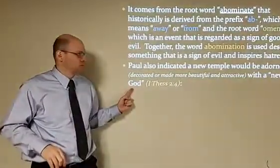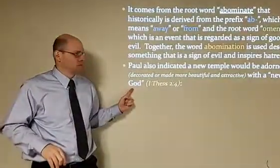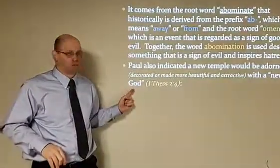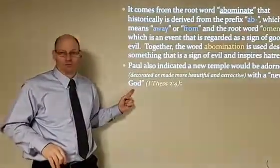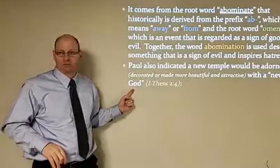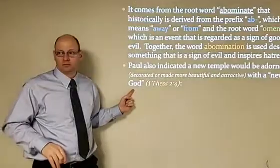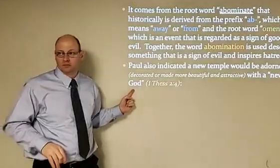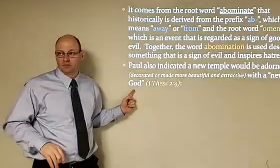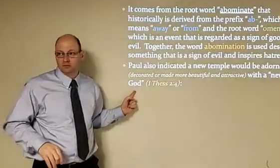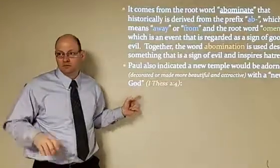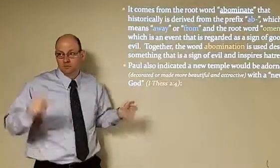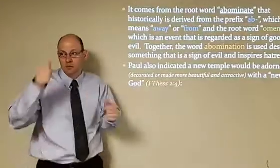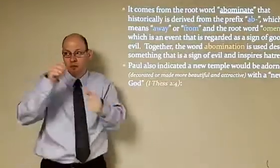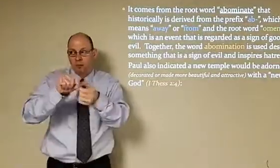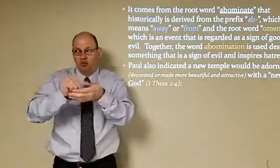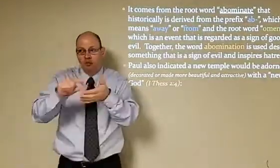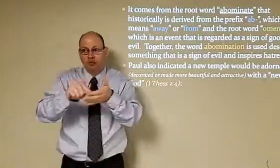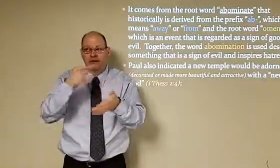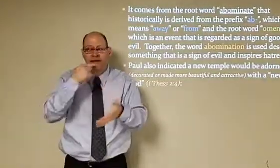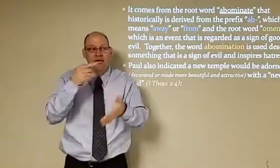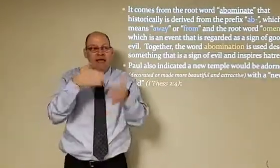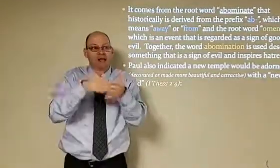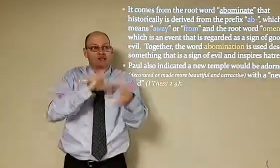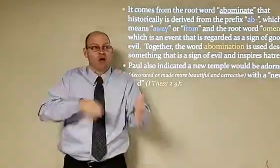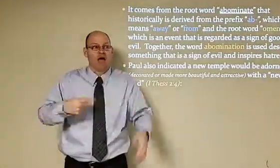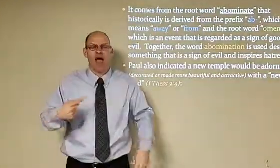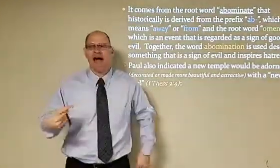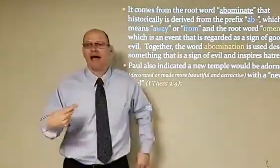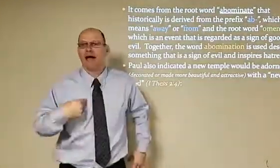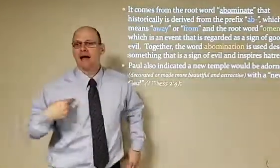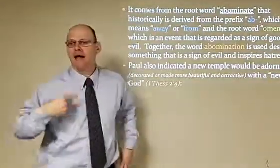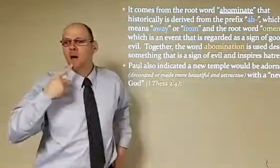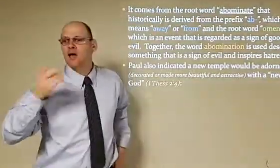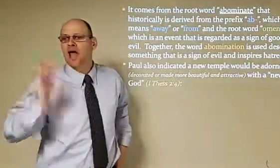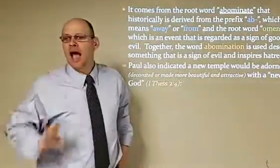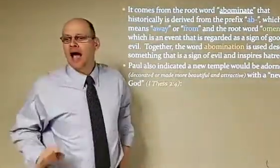decorated. So the new temple is going to be decorated with a new God.